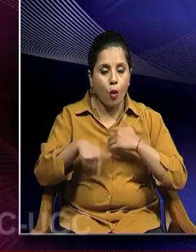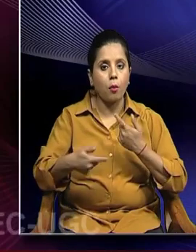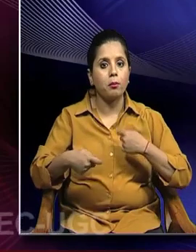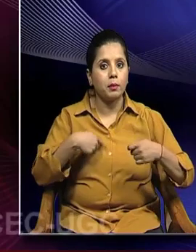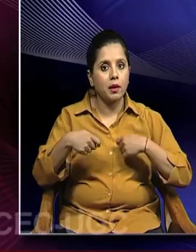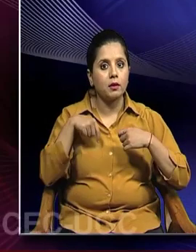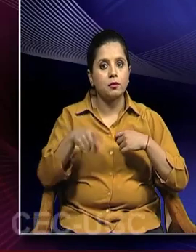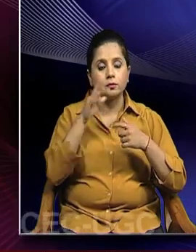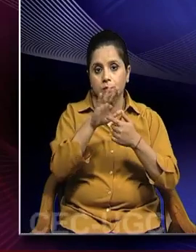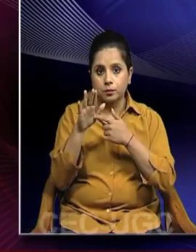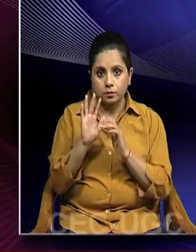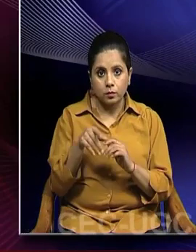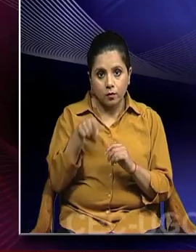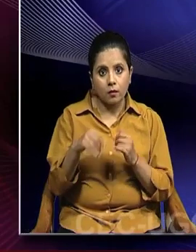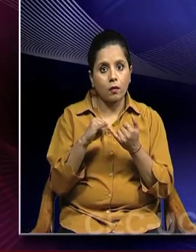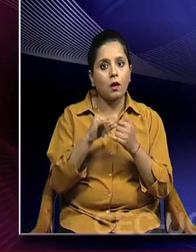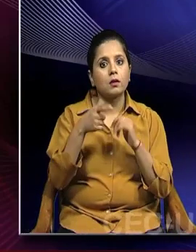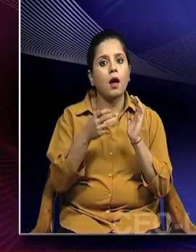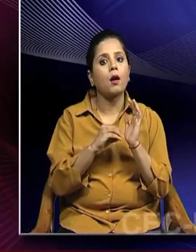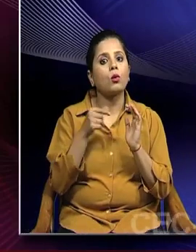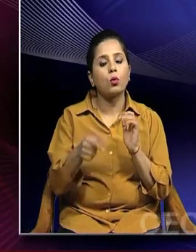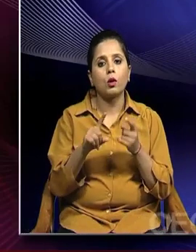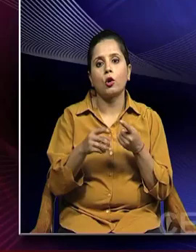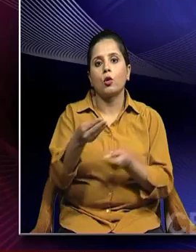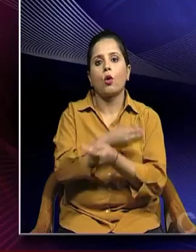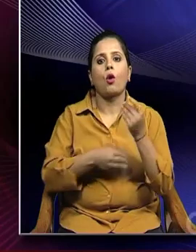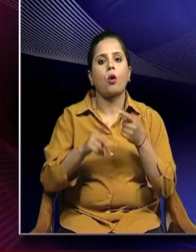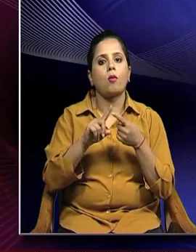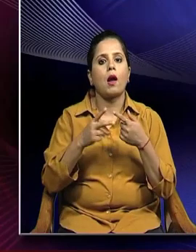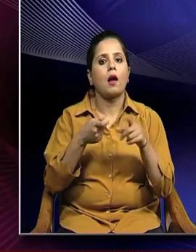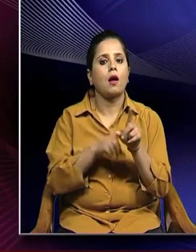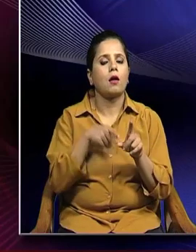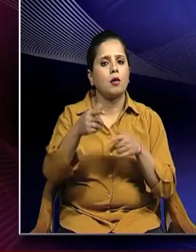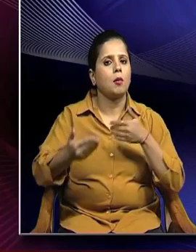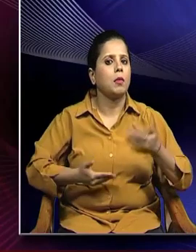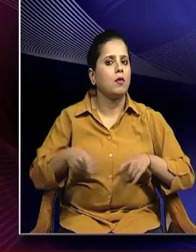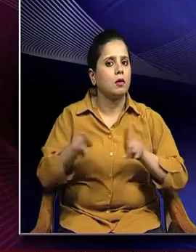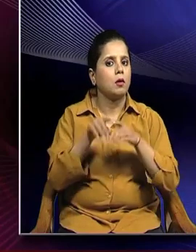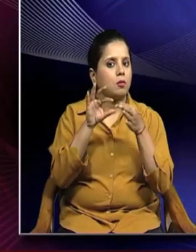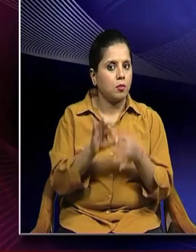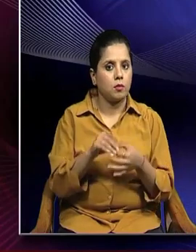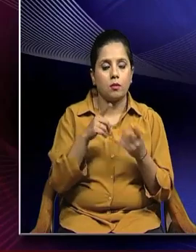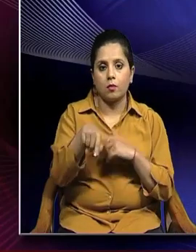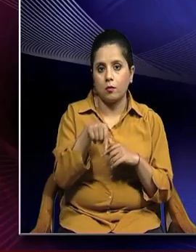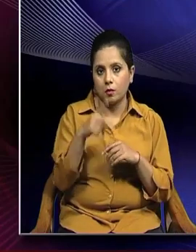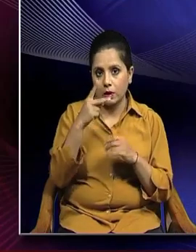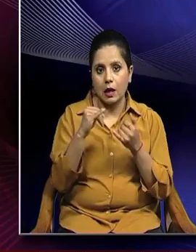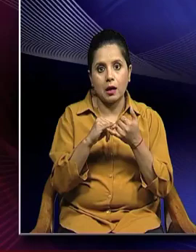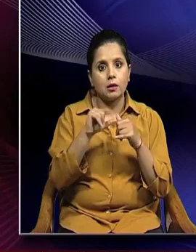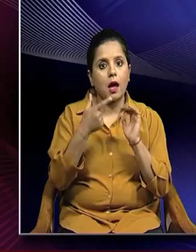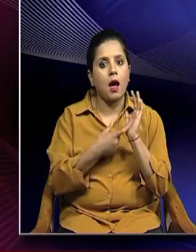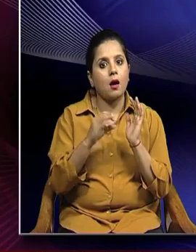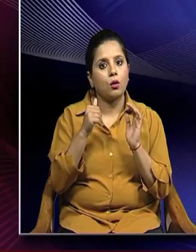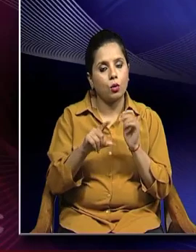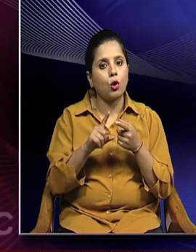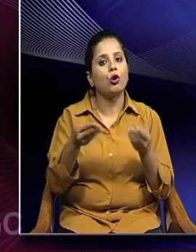enterprise is called as sacroeconomic entity. So you are basically behaving as an entity which is sacroeconomic,